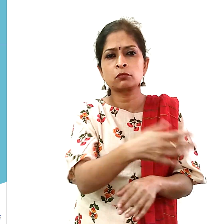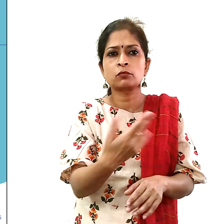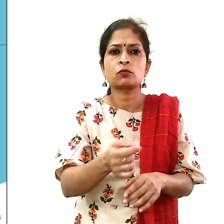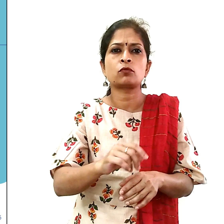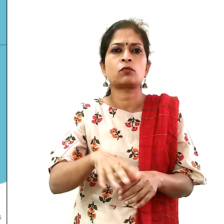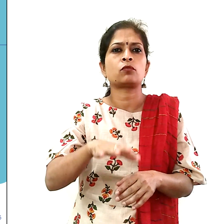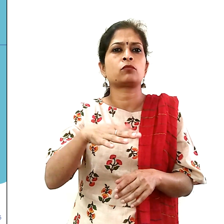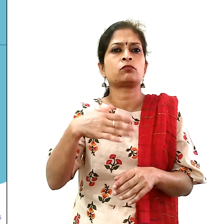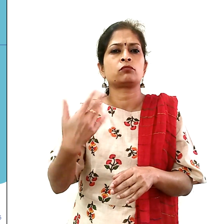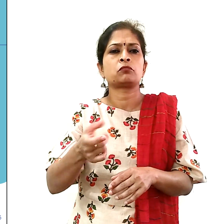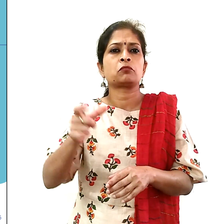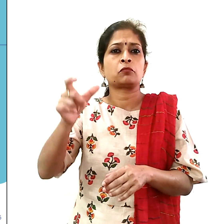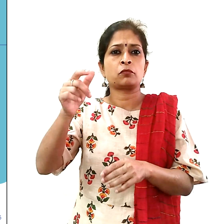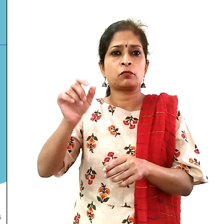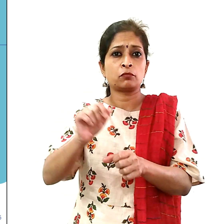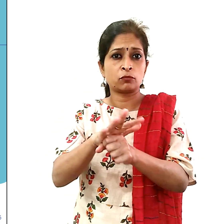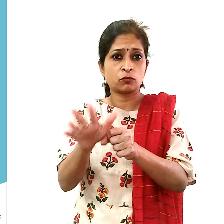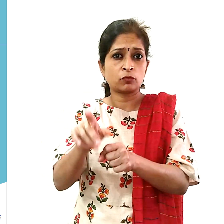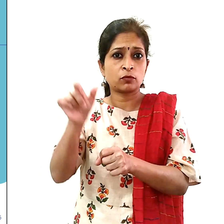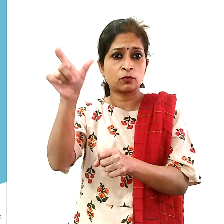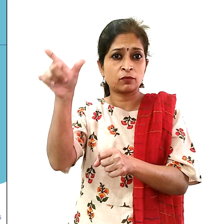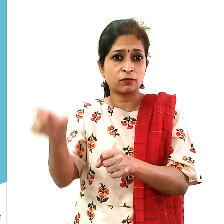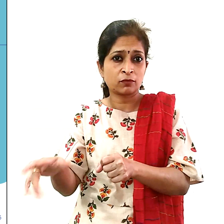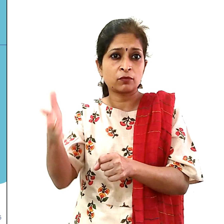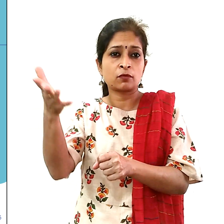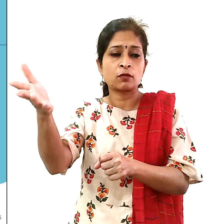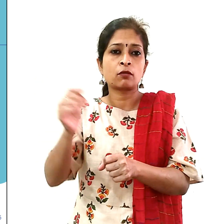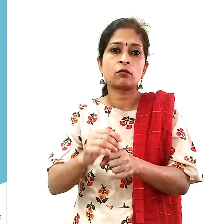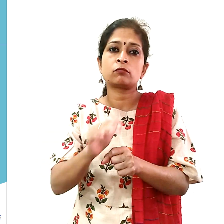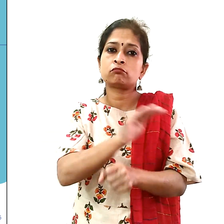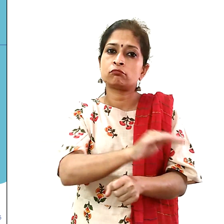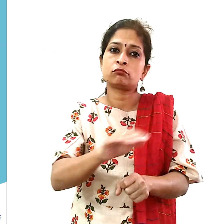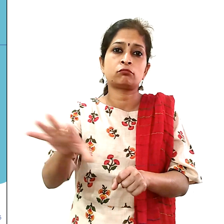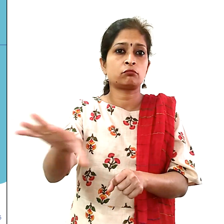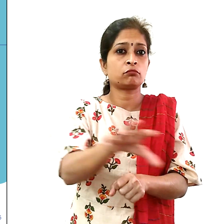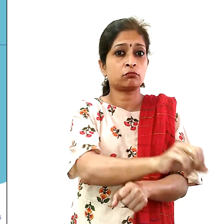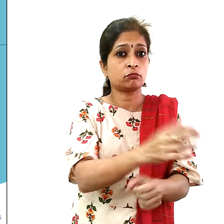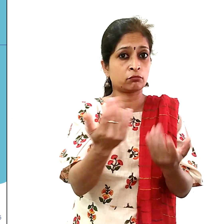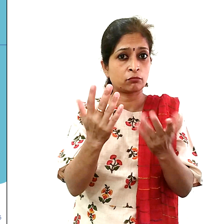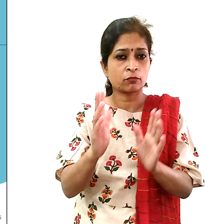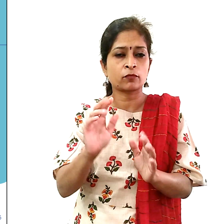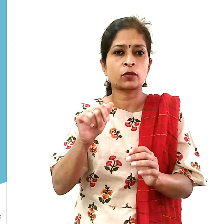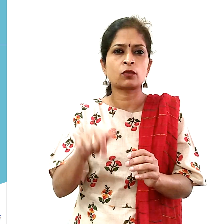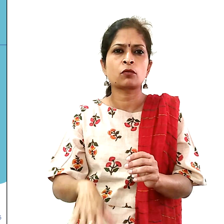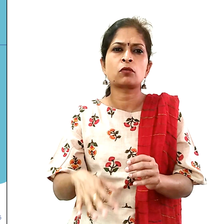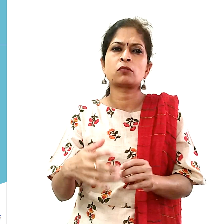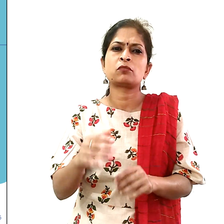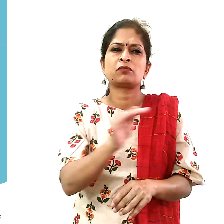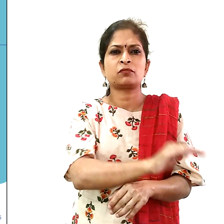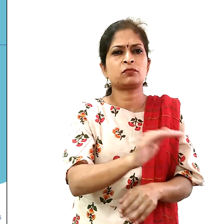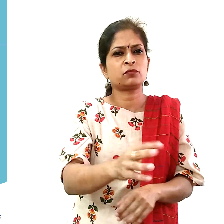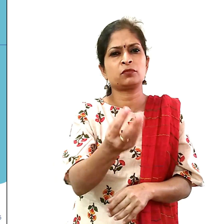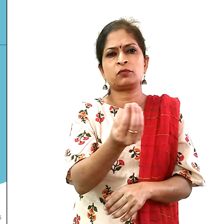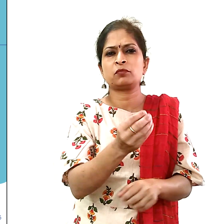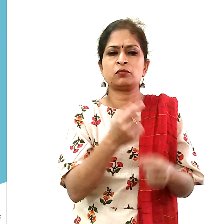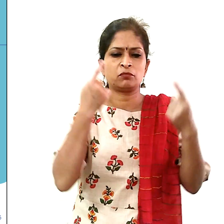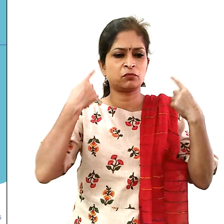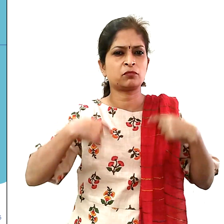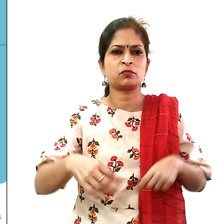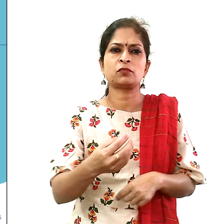well through the other person suffering from the disease in the household. The infection is generally mild in